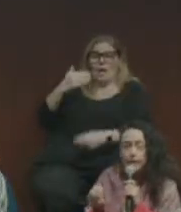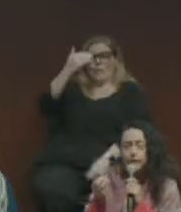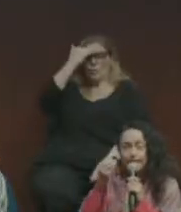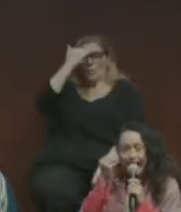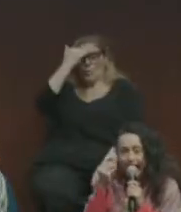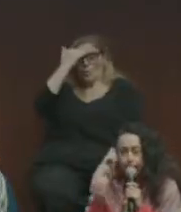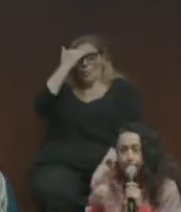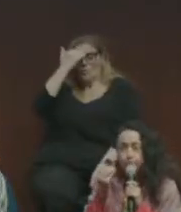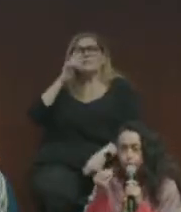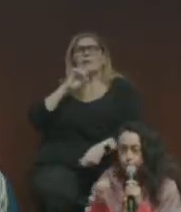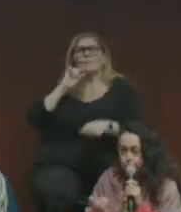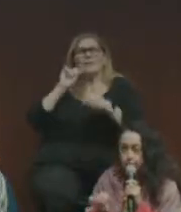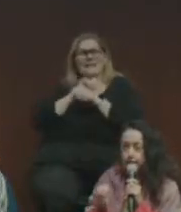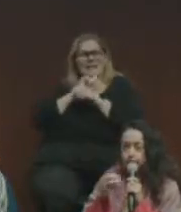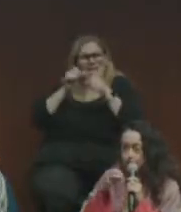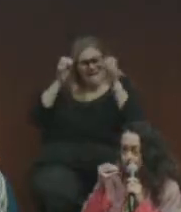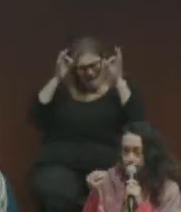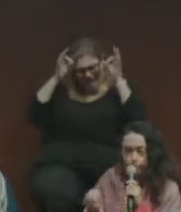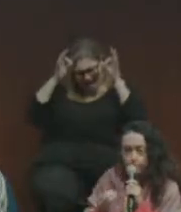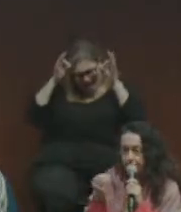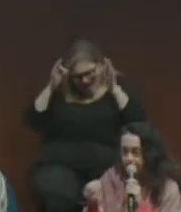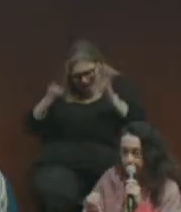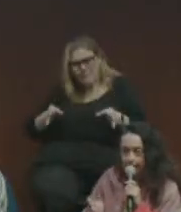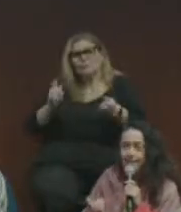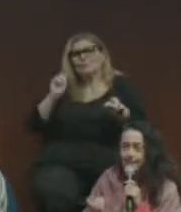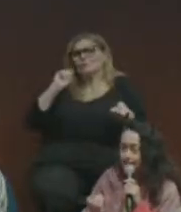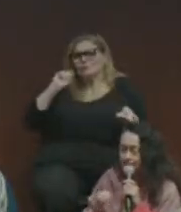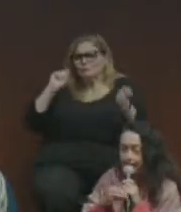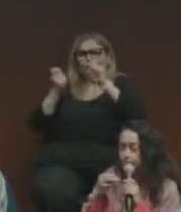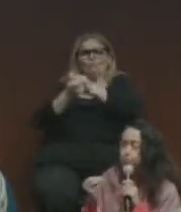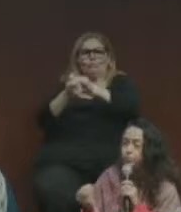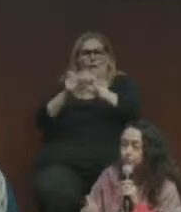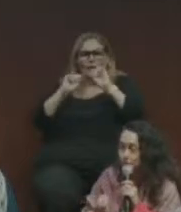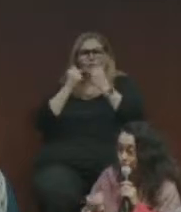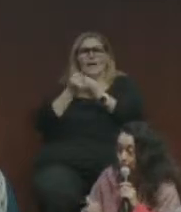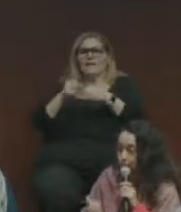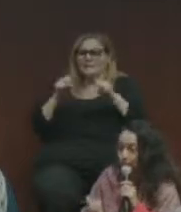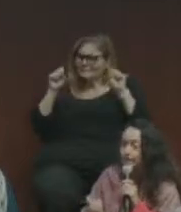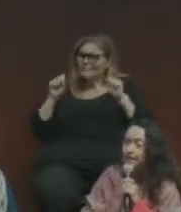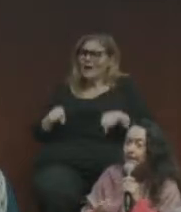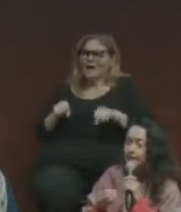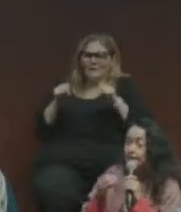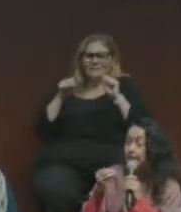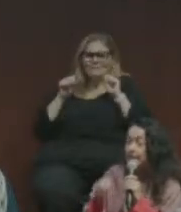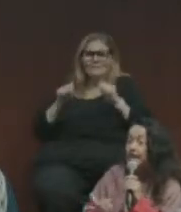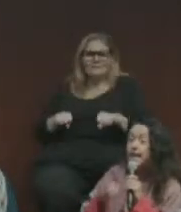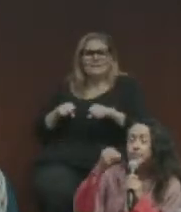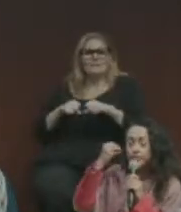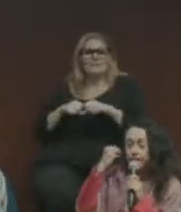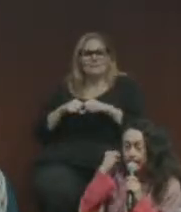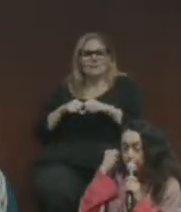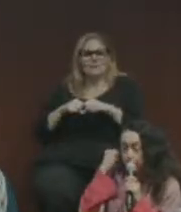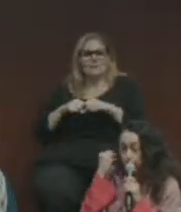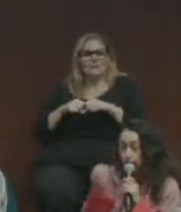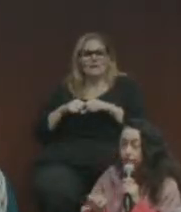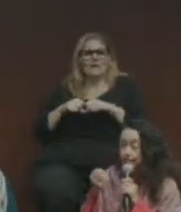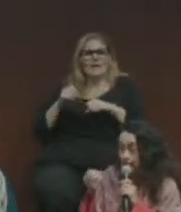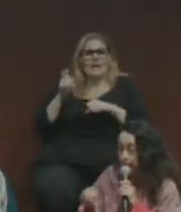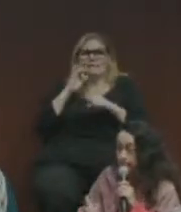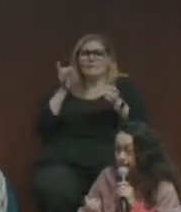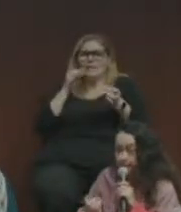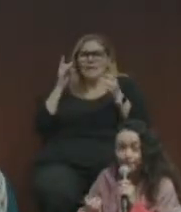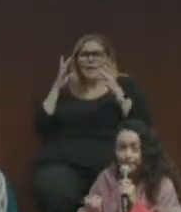knows that we can absolutely transform society. It's absolutely doable. And that then after that